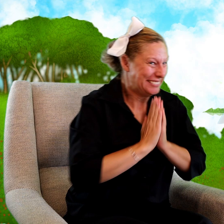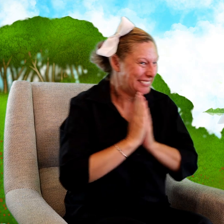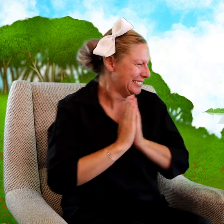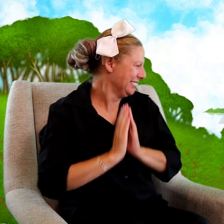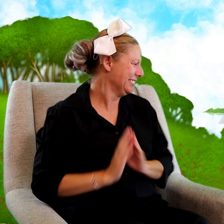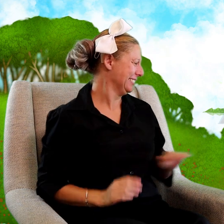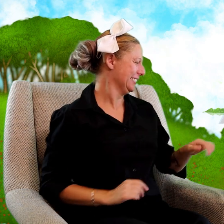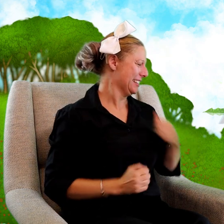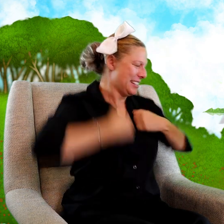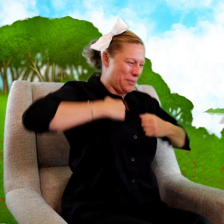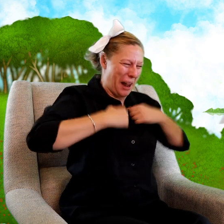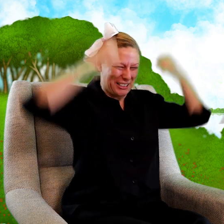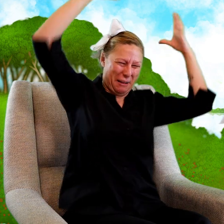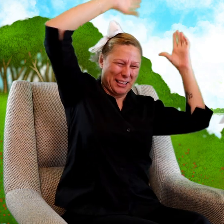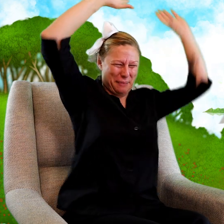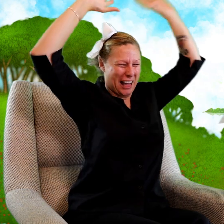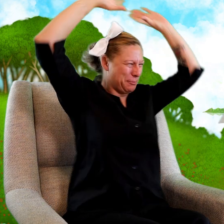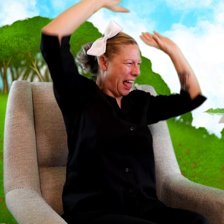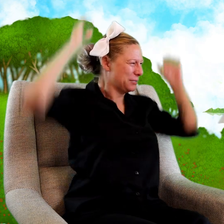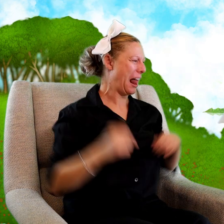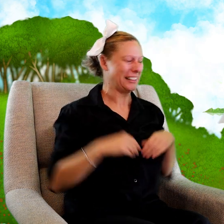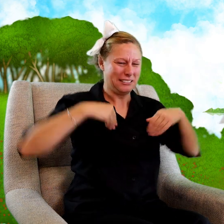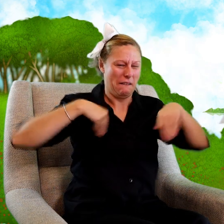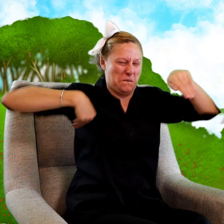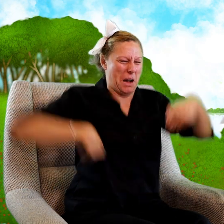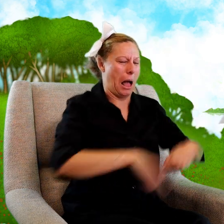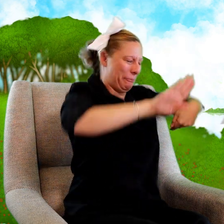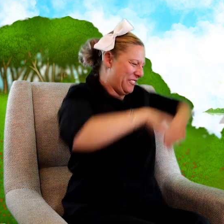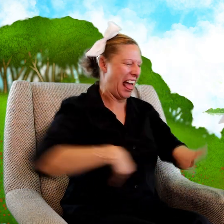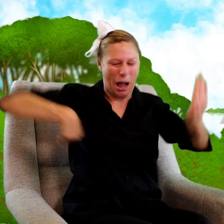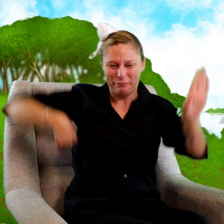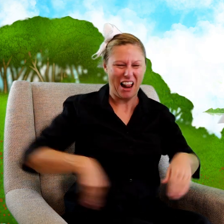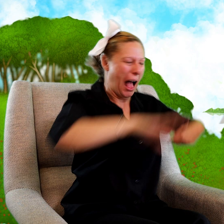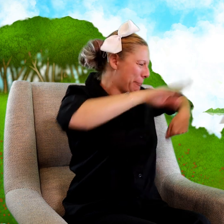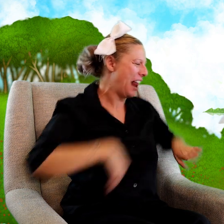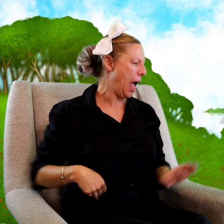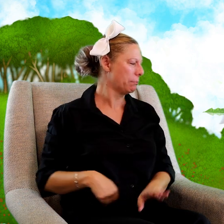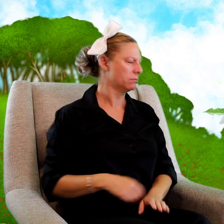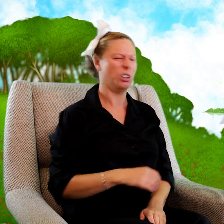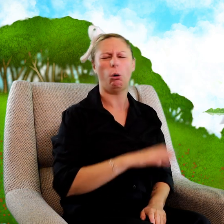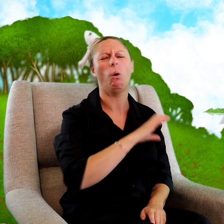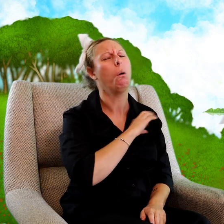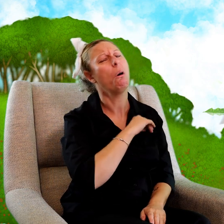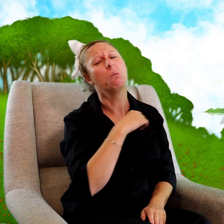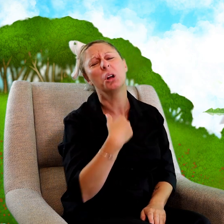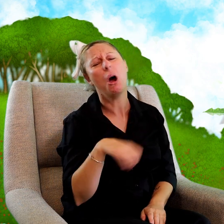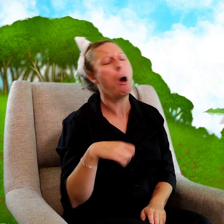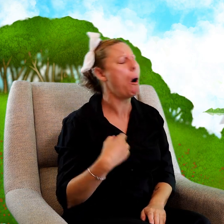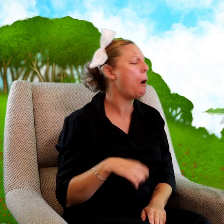Yeah, that'll be good. Splash! Splash! Flap! Flap! Flap! Flap! no!